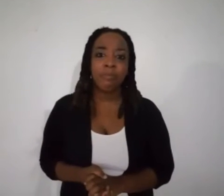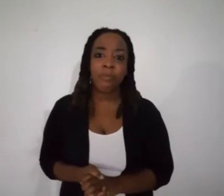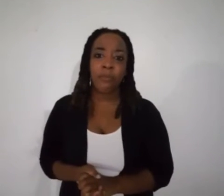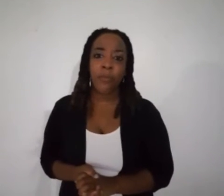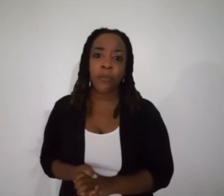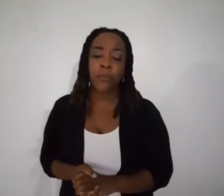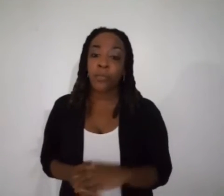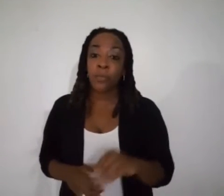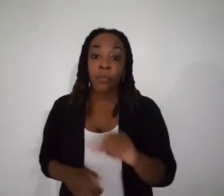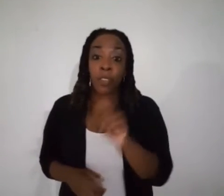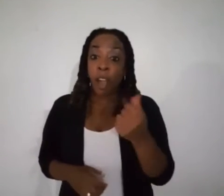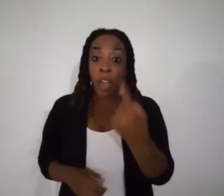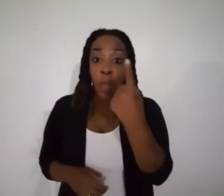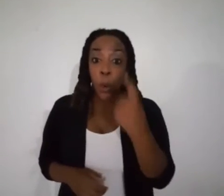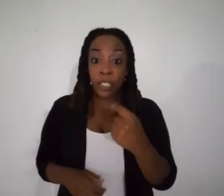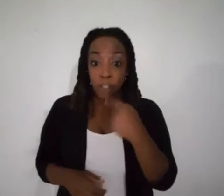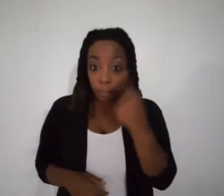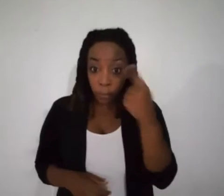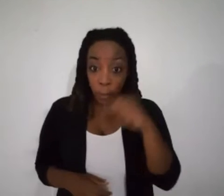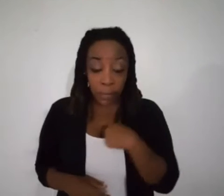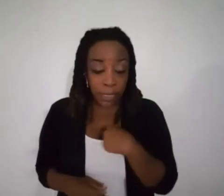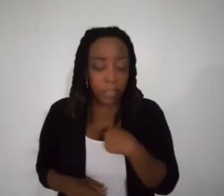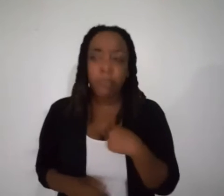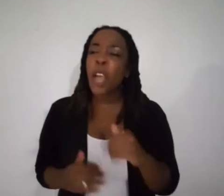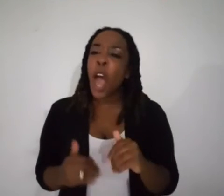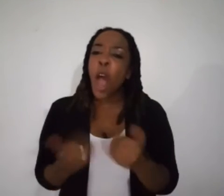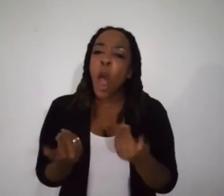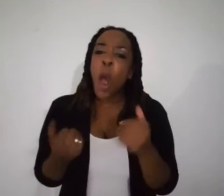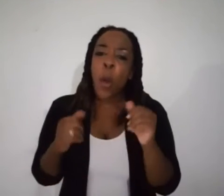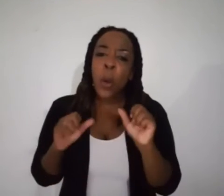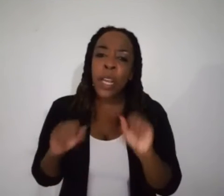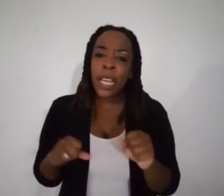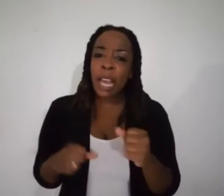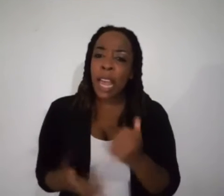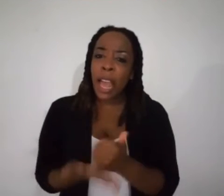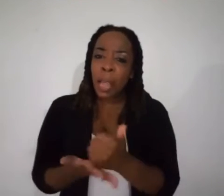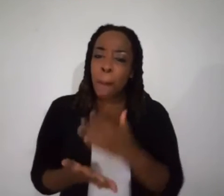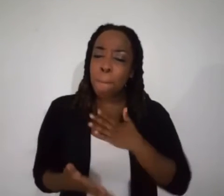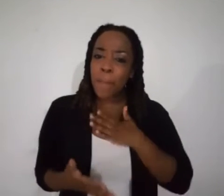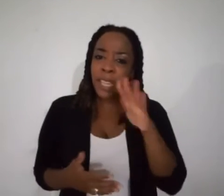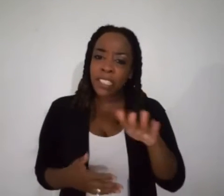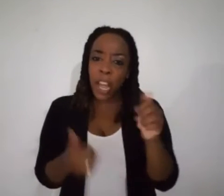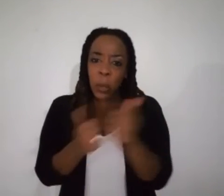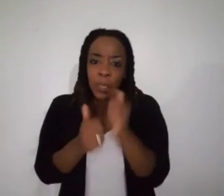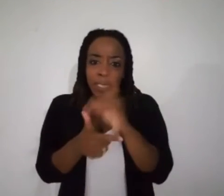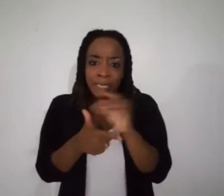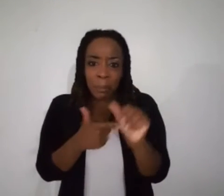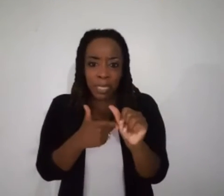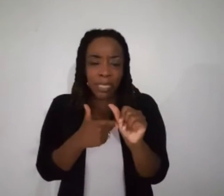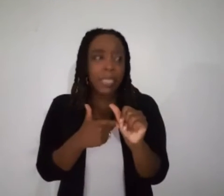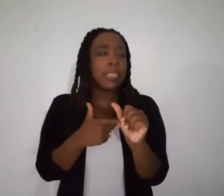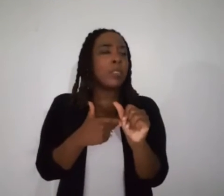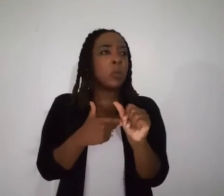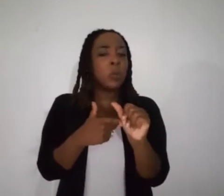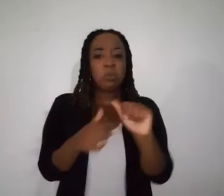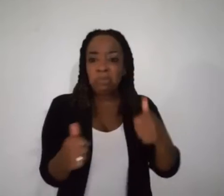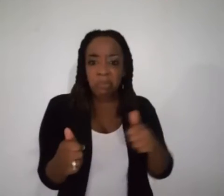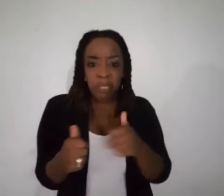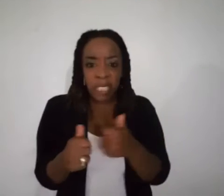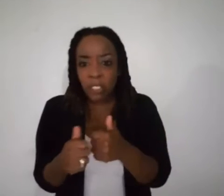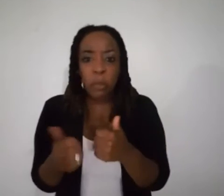I help my child with a disability to keep up with learning and development since being out of